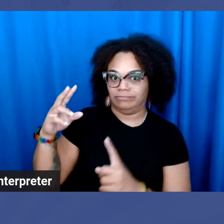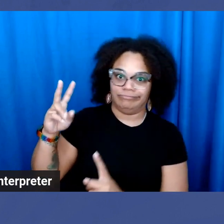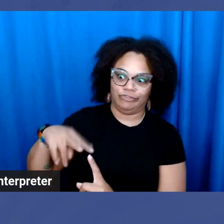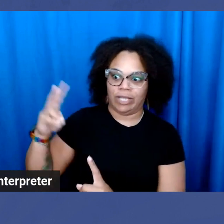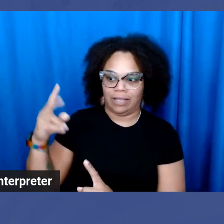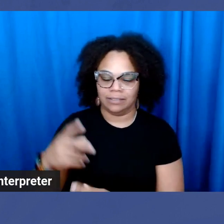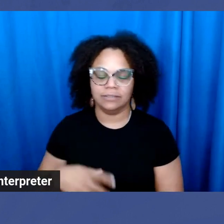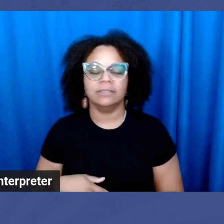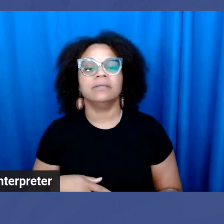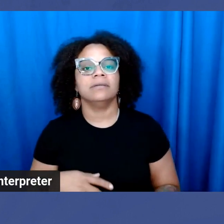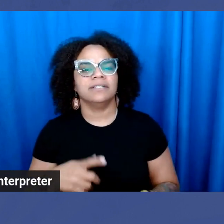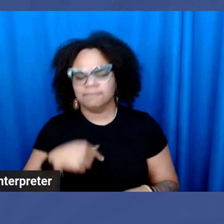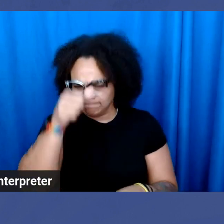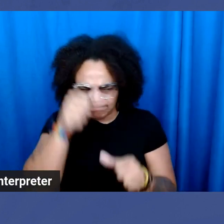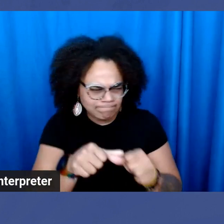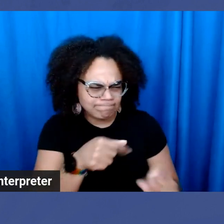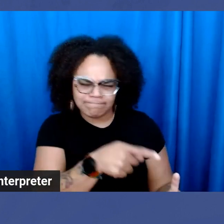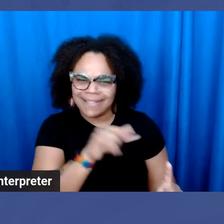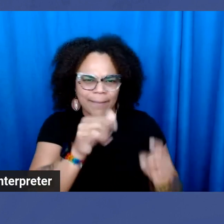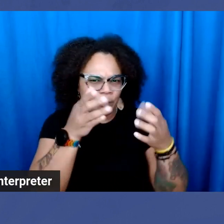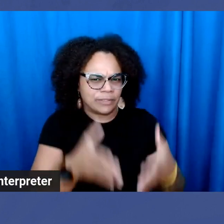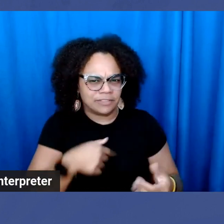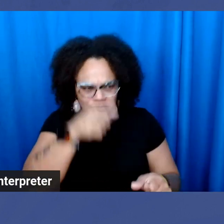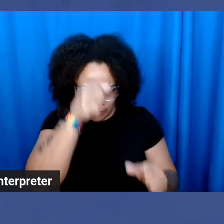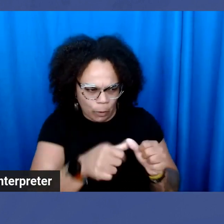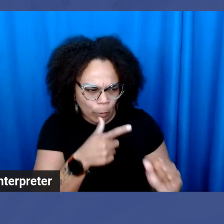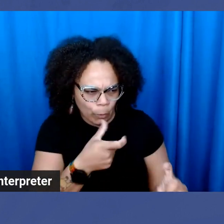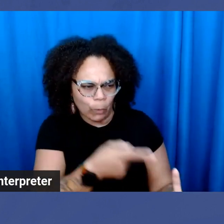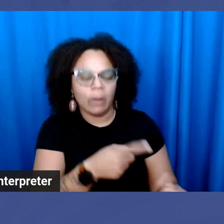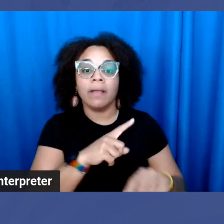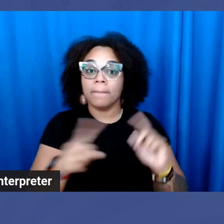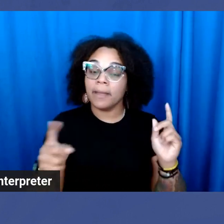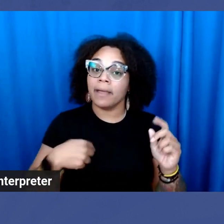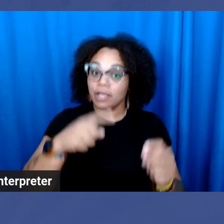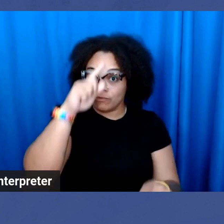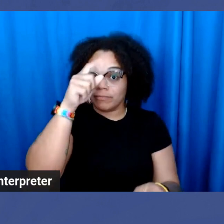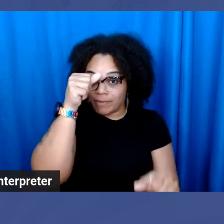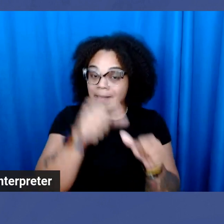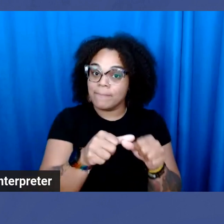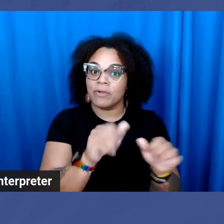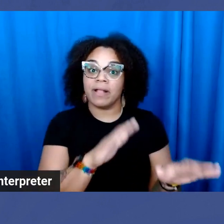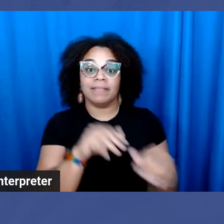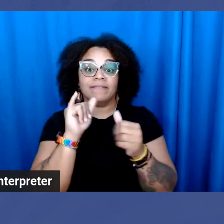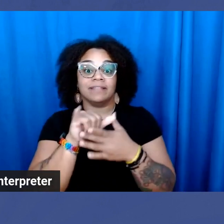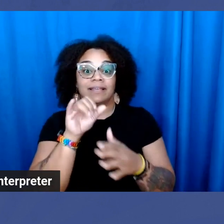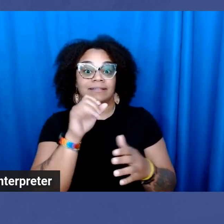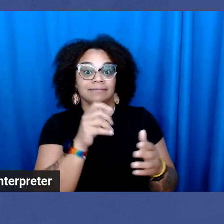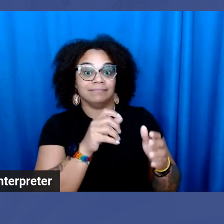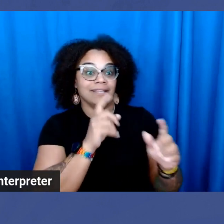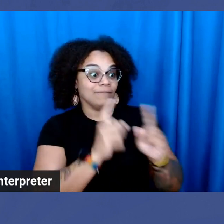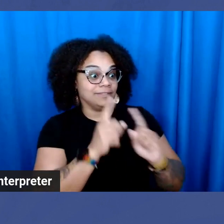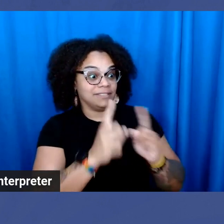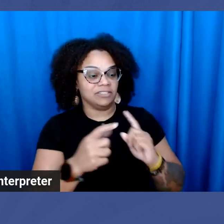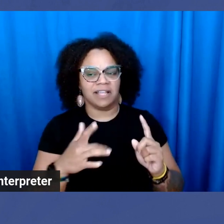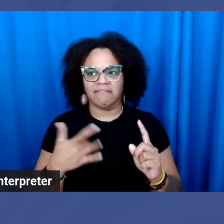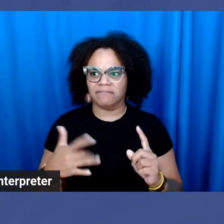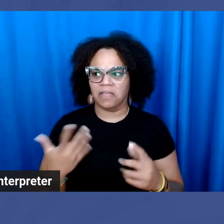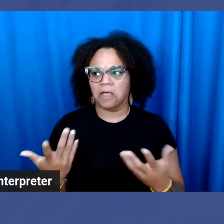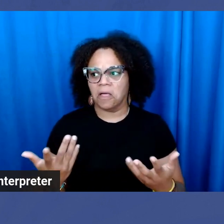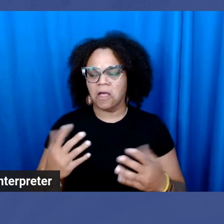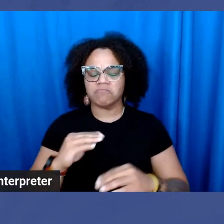remember coming out of that and being grateful that there was someone I could talk to about it. And I didn't feel ashamed to talk about it, Sabrina